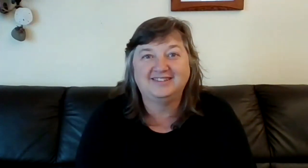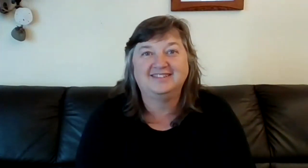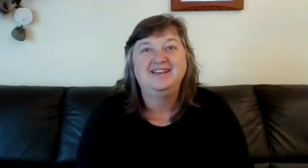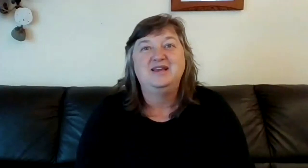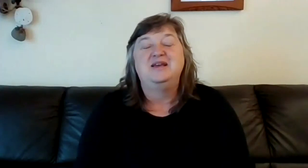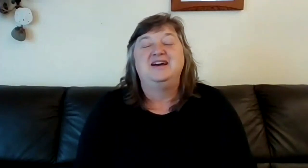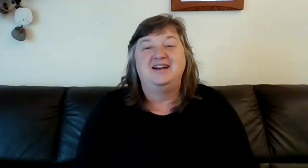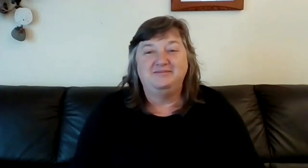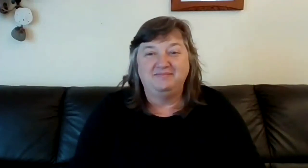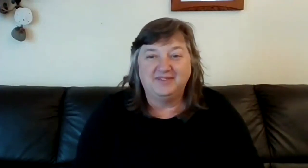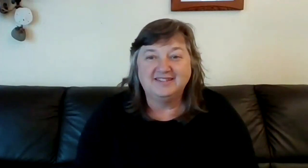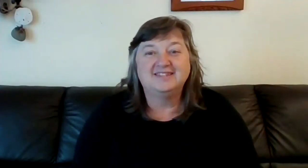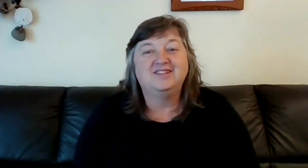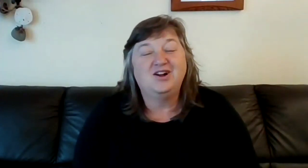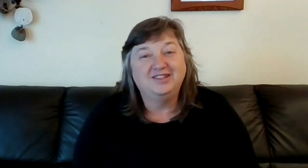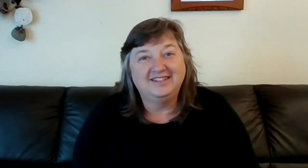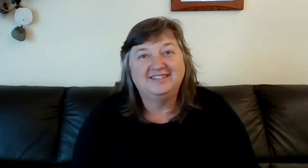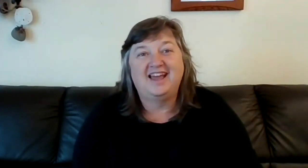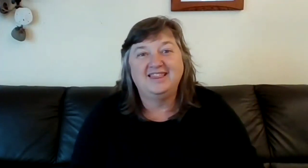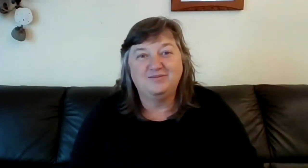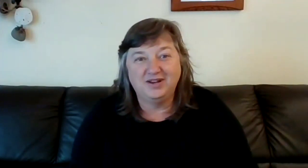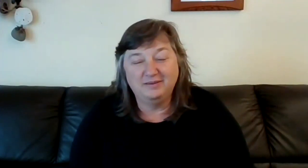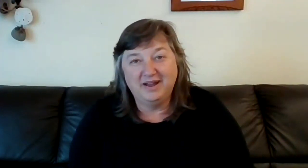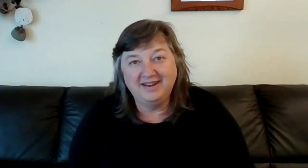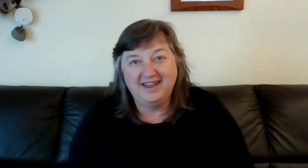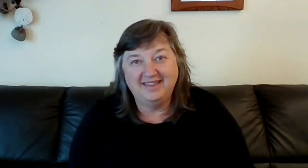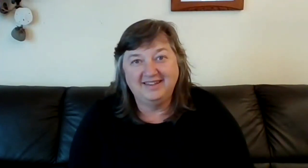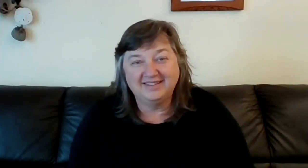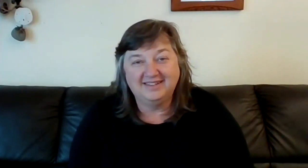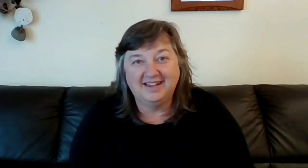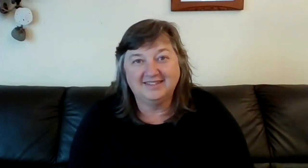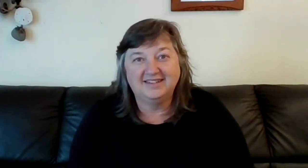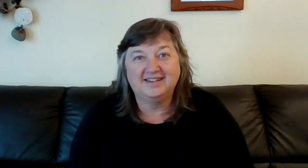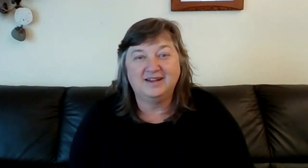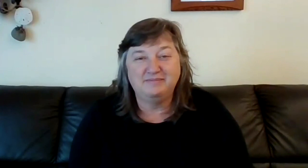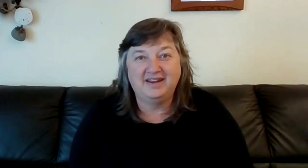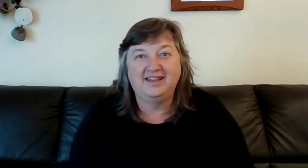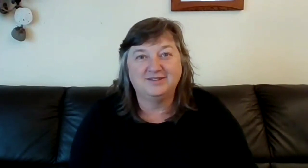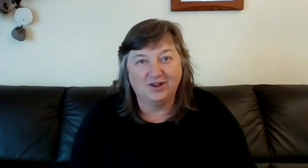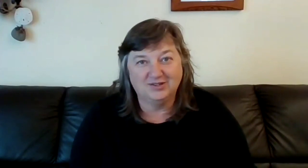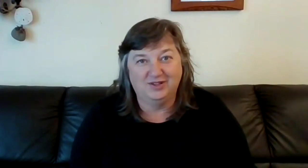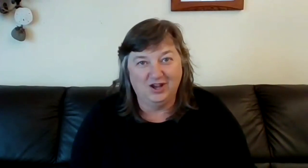fast. This is a long list, and the one on Monday, the next class on Monday, is also a long